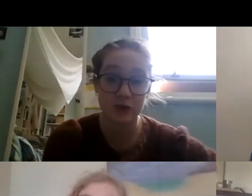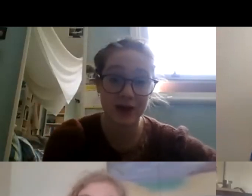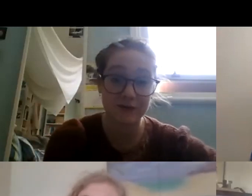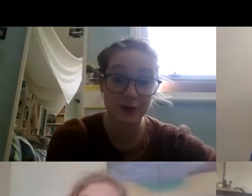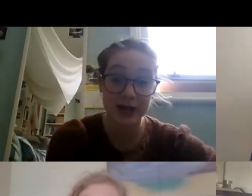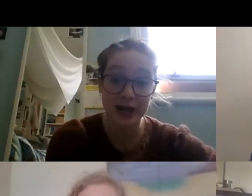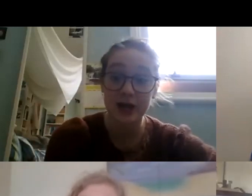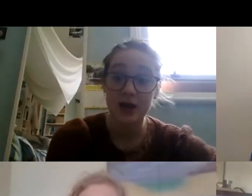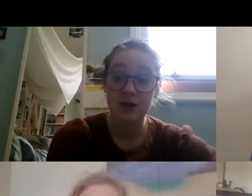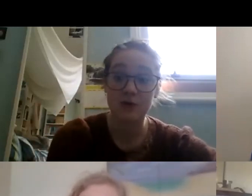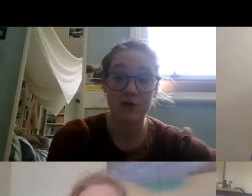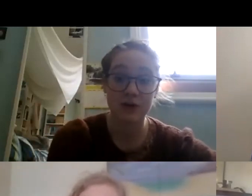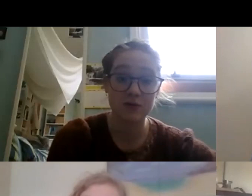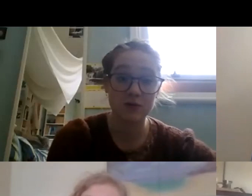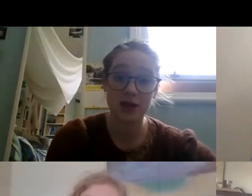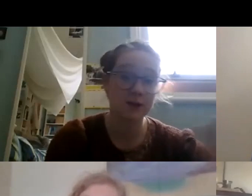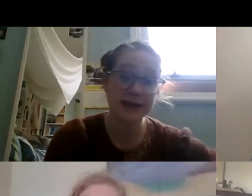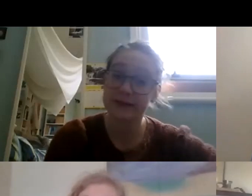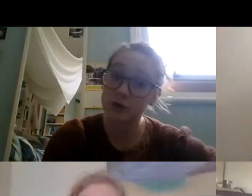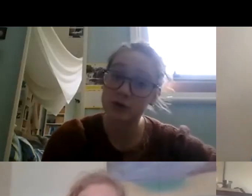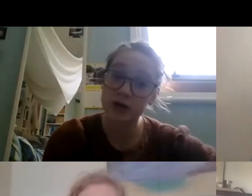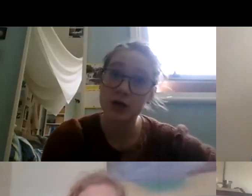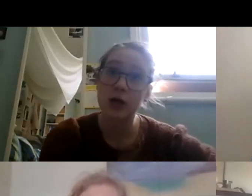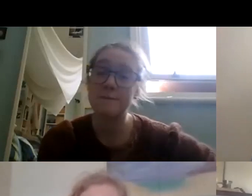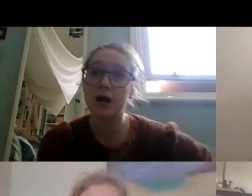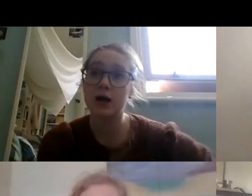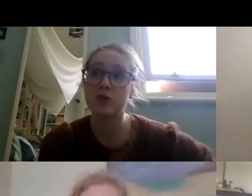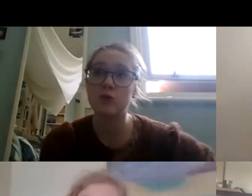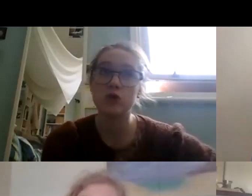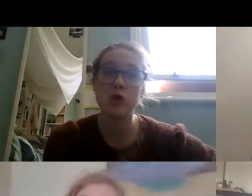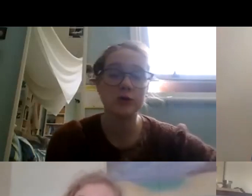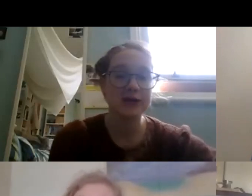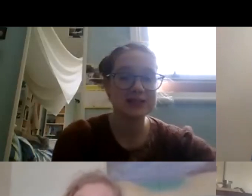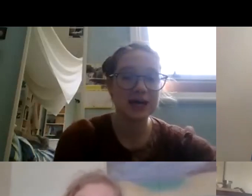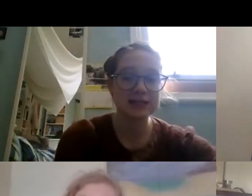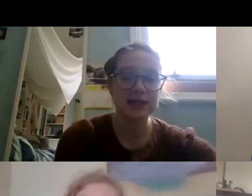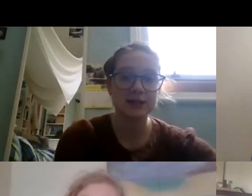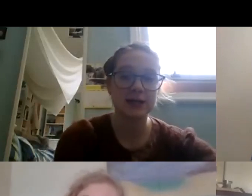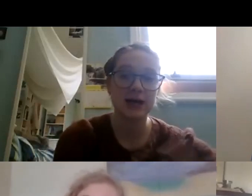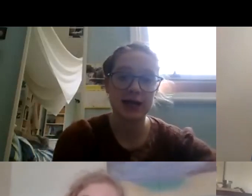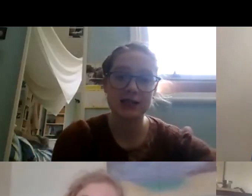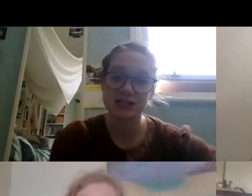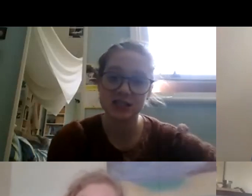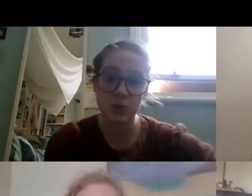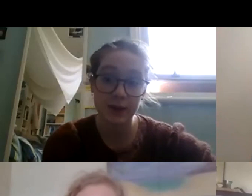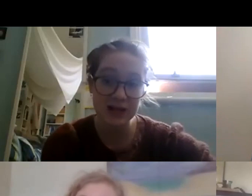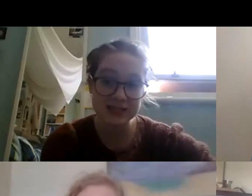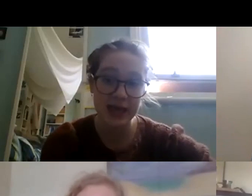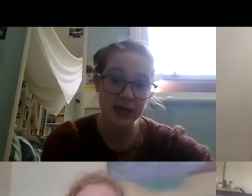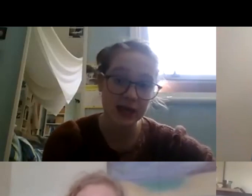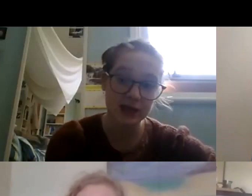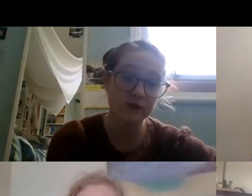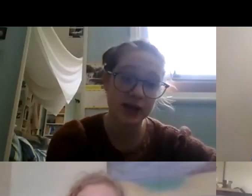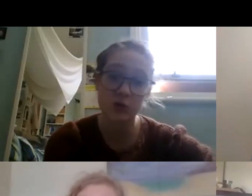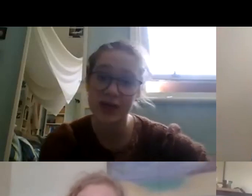people are doing it fluently, because it's in a completely different order. But if you know key signs, then you can kind of get the gist of what people are